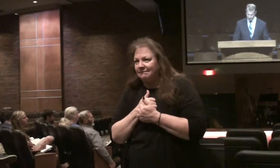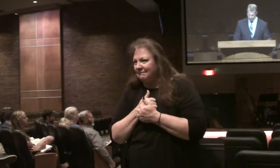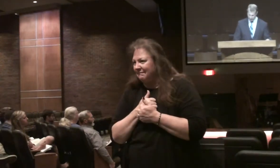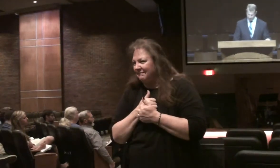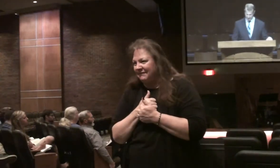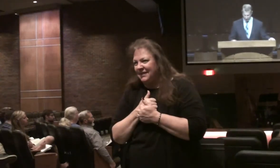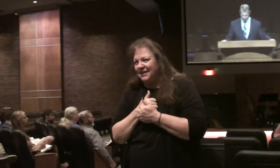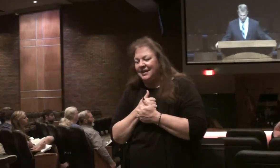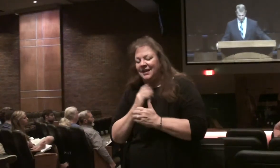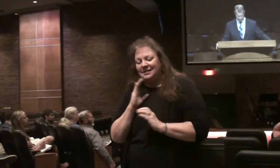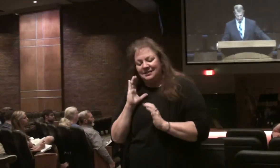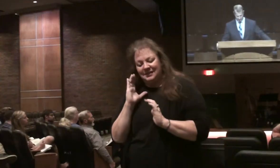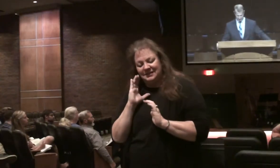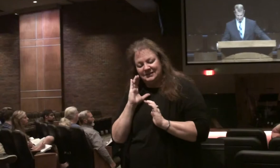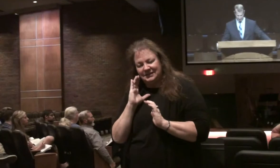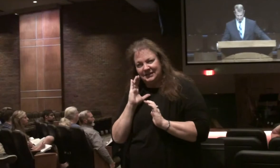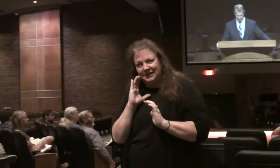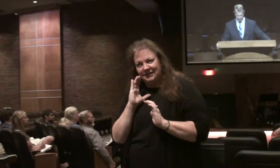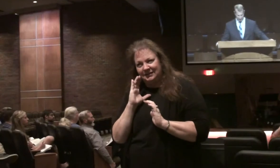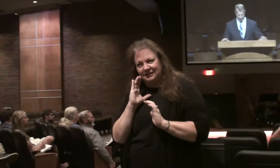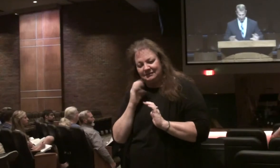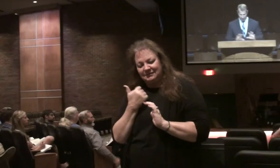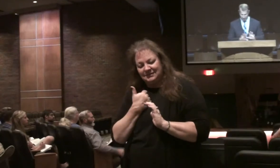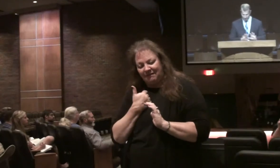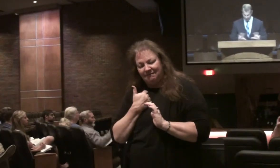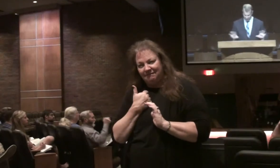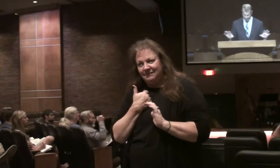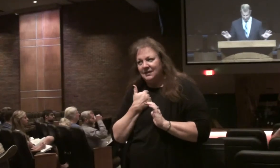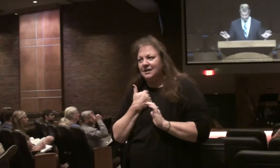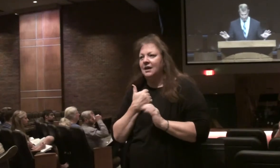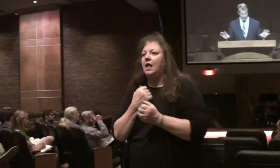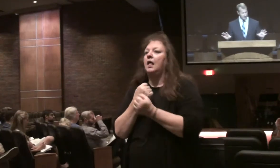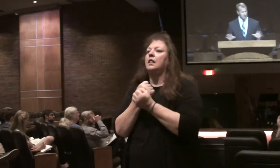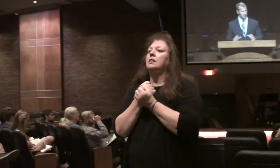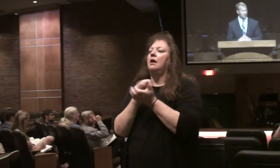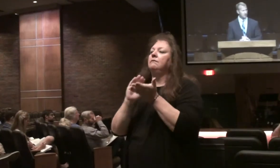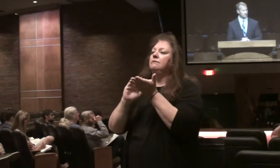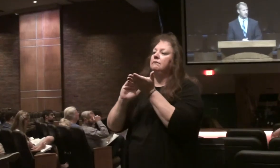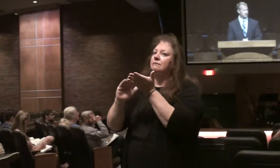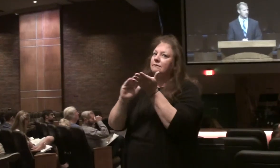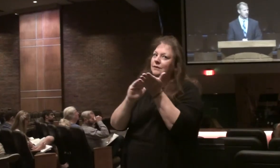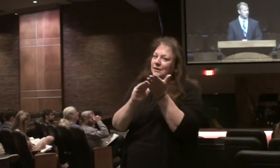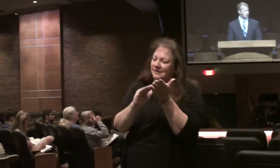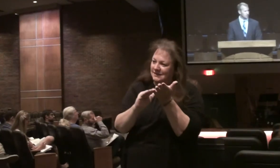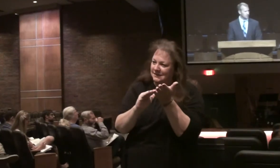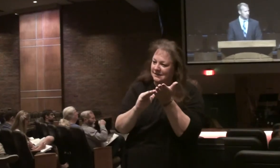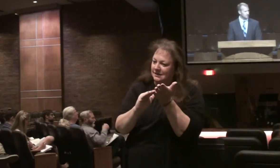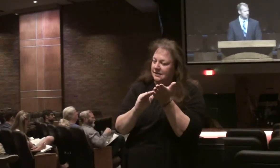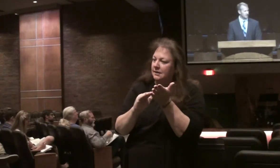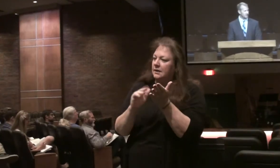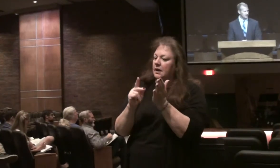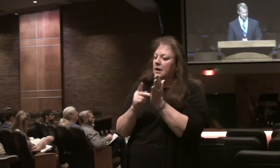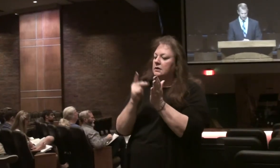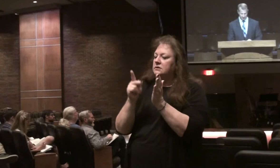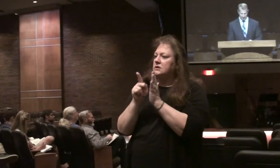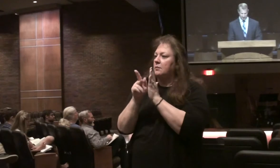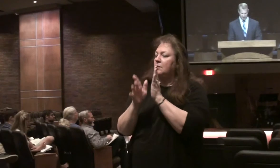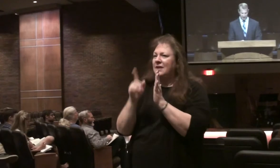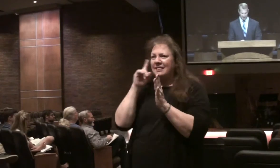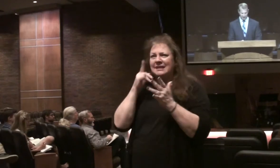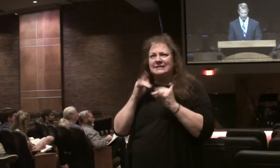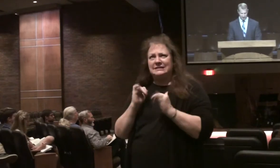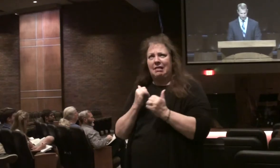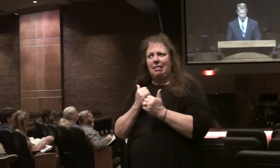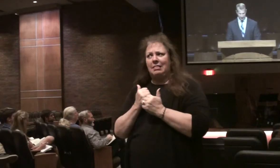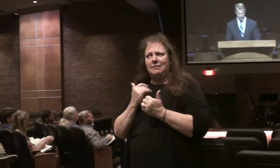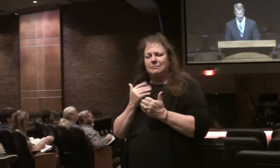seeking self-interest. Love forgives. You know, there's a double murderer. I think he's still living, but he